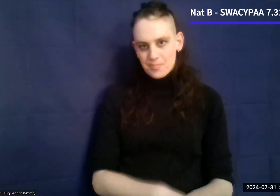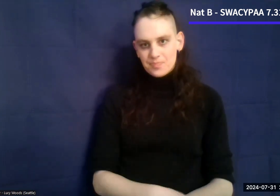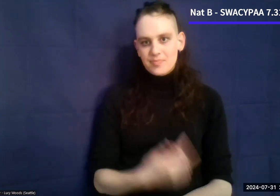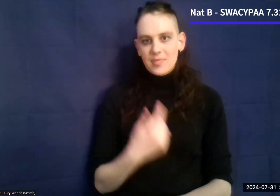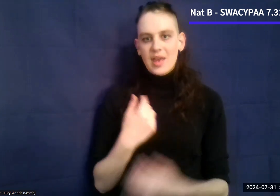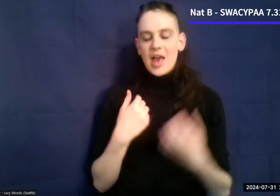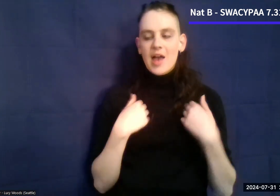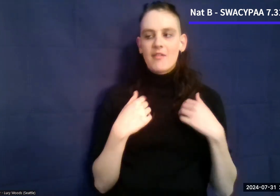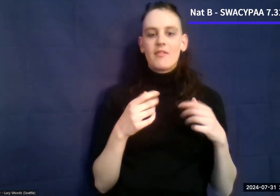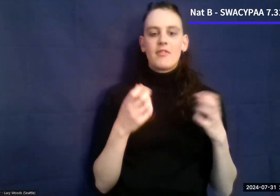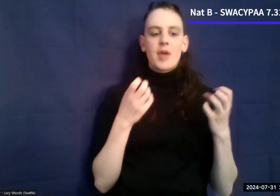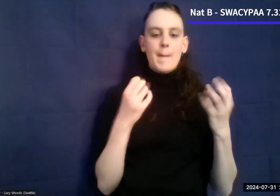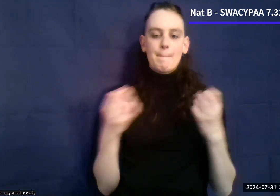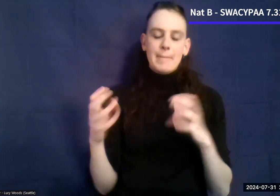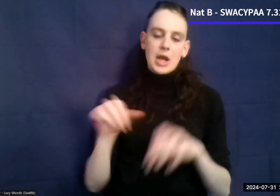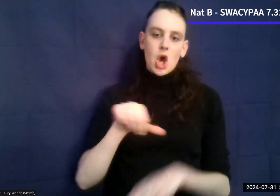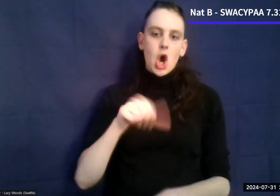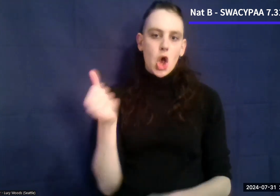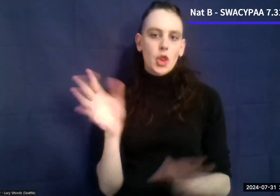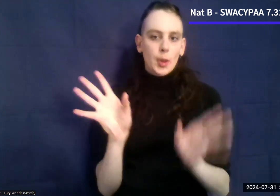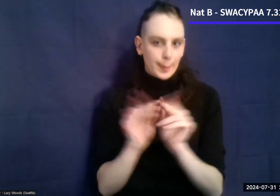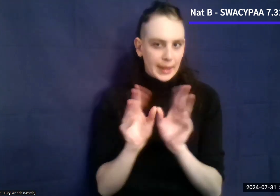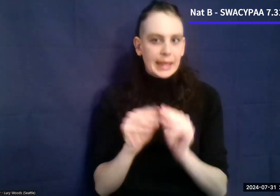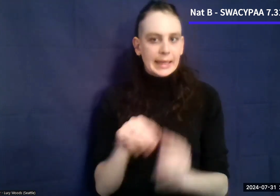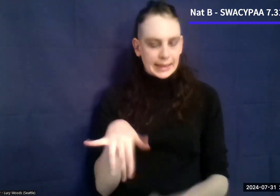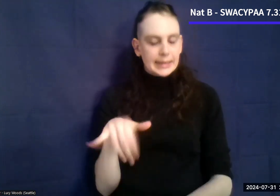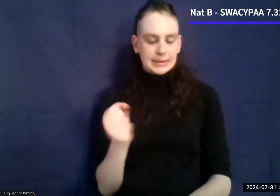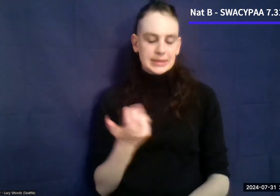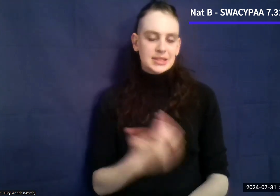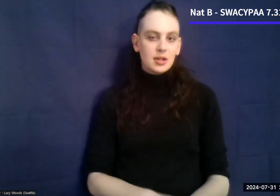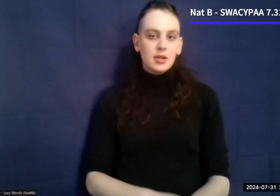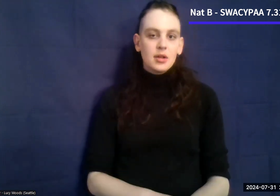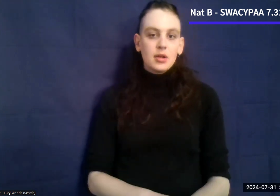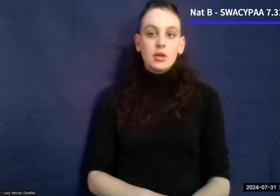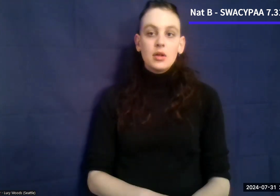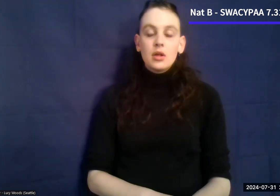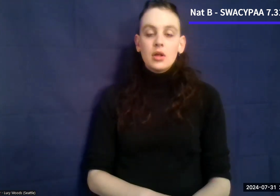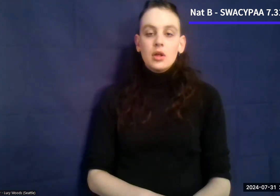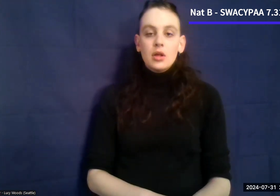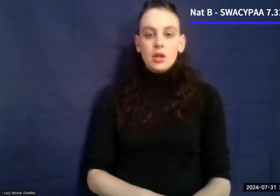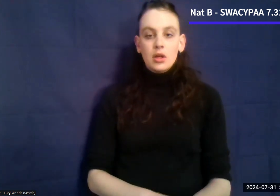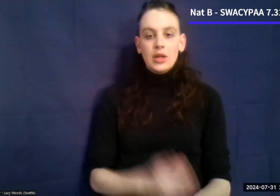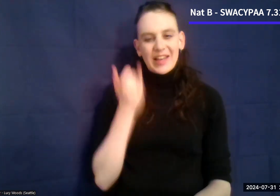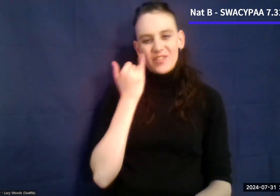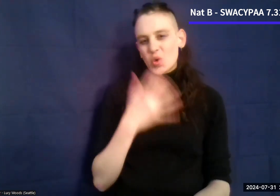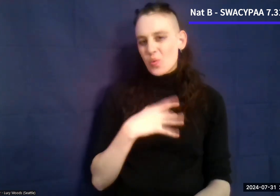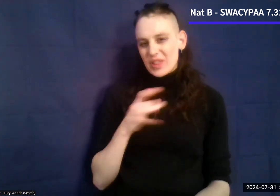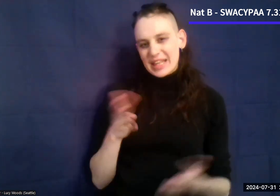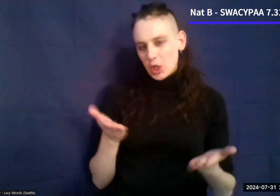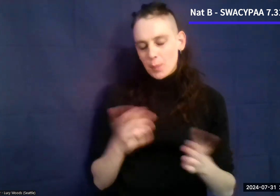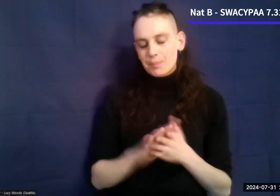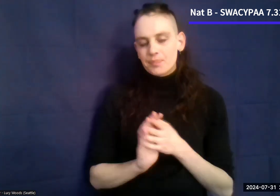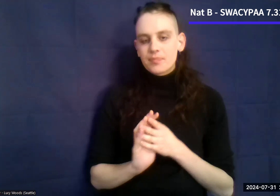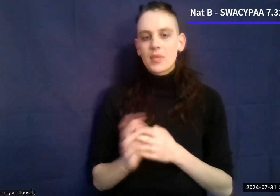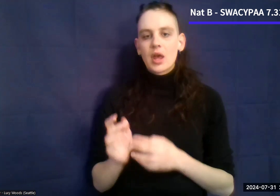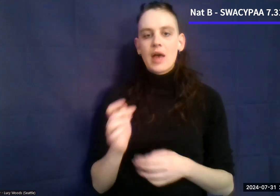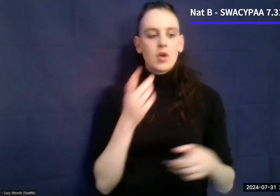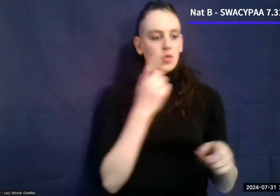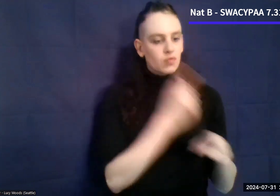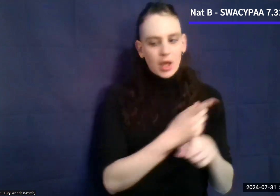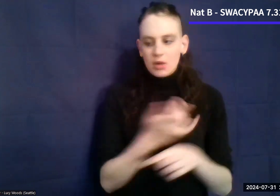meetings. And you know, there's no right or wrong way to do this. It's a suggested